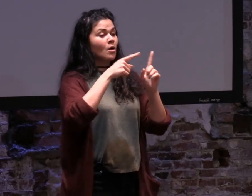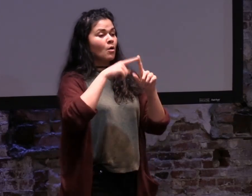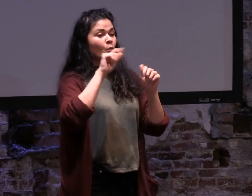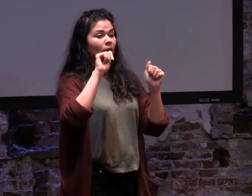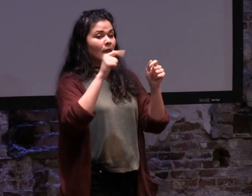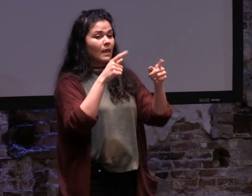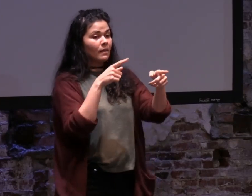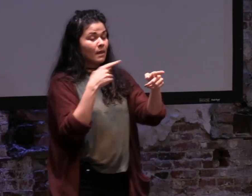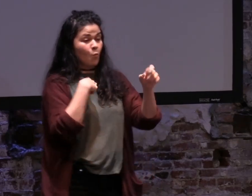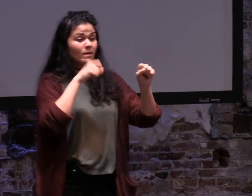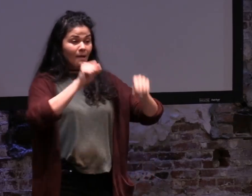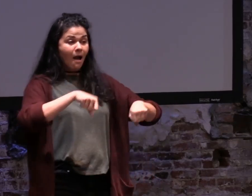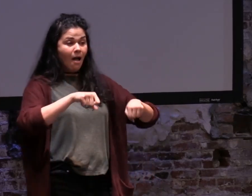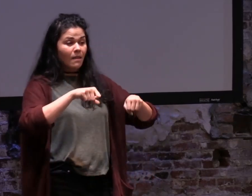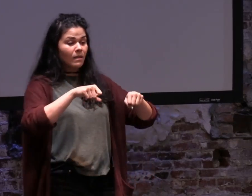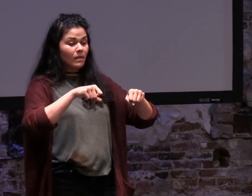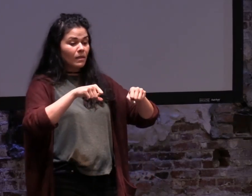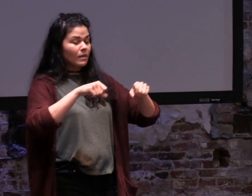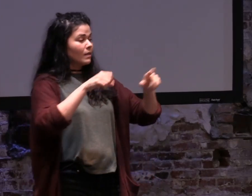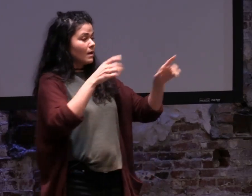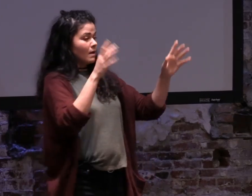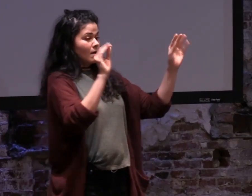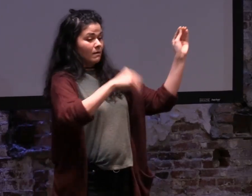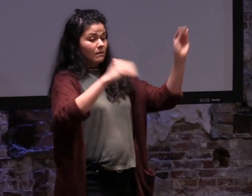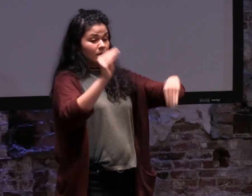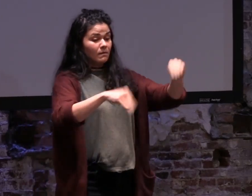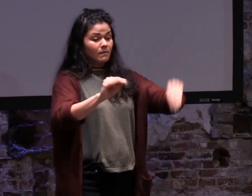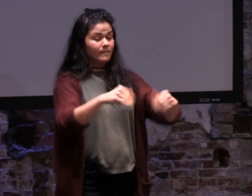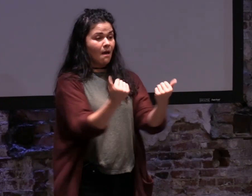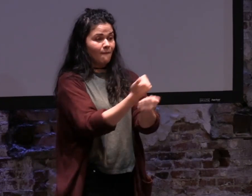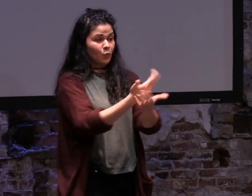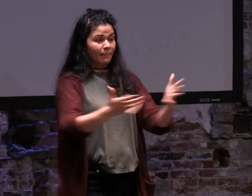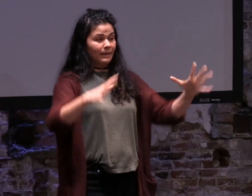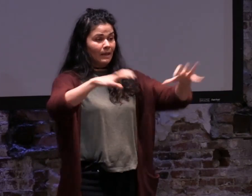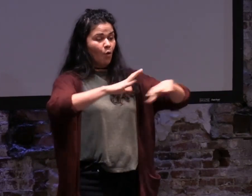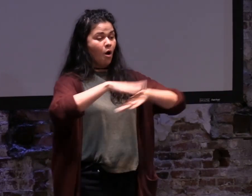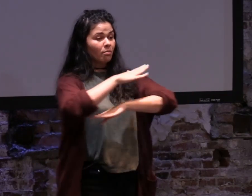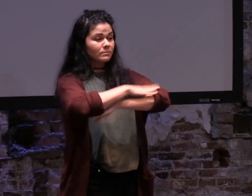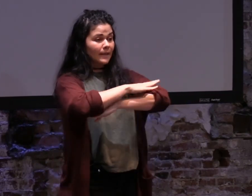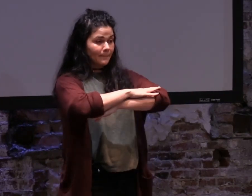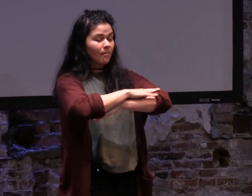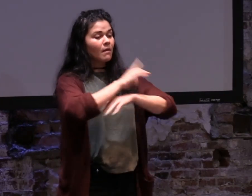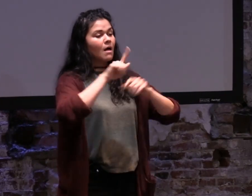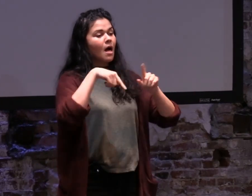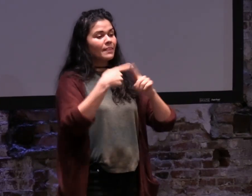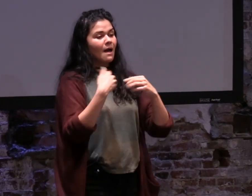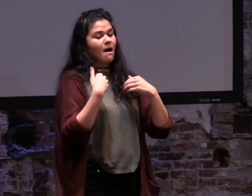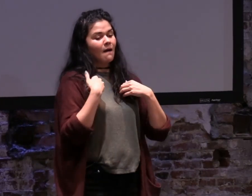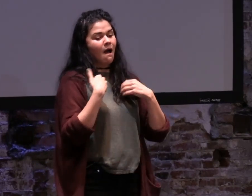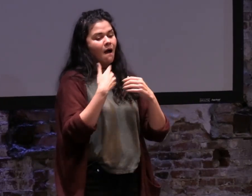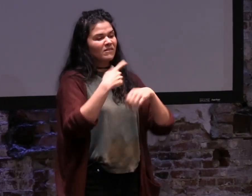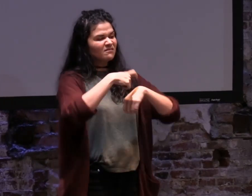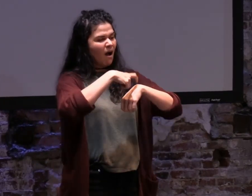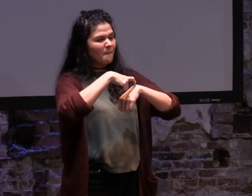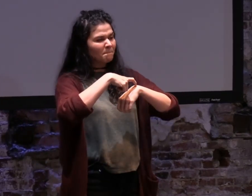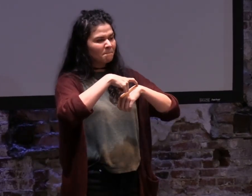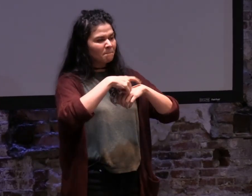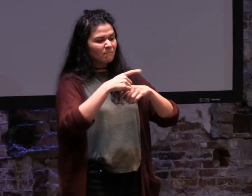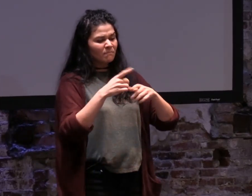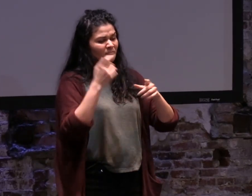There's a question from the audience to see whether or not participants can bring their alter object to the deafblind participants, and then